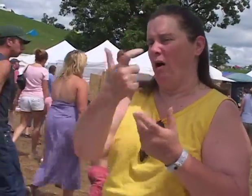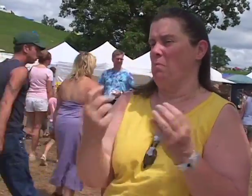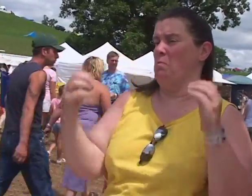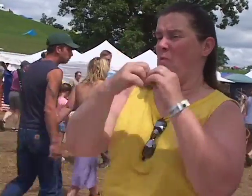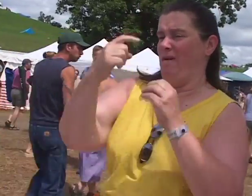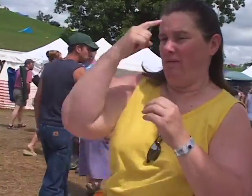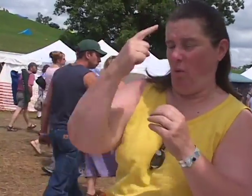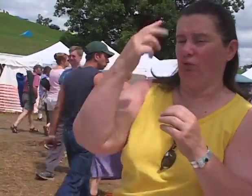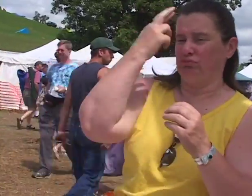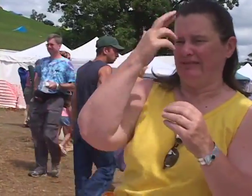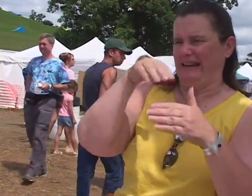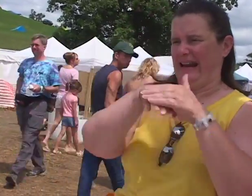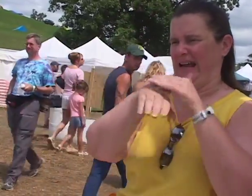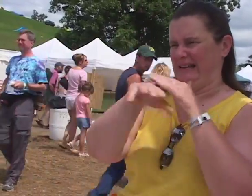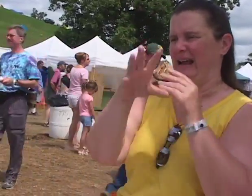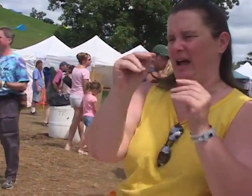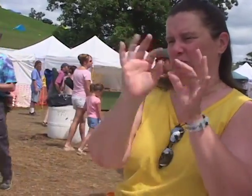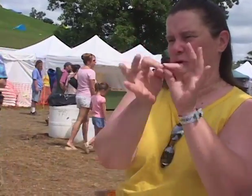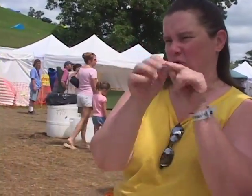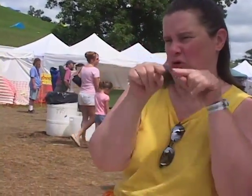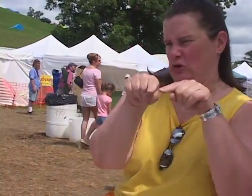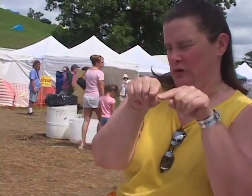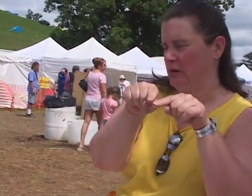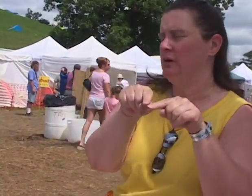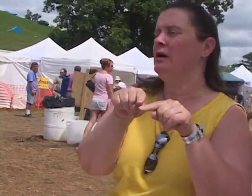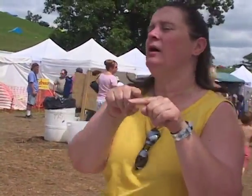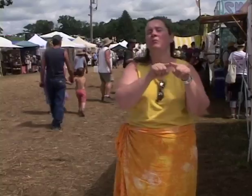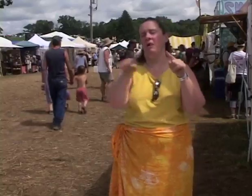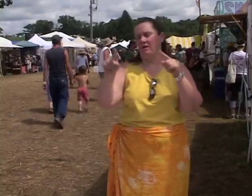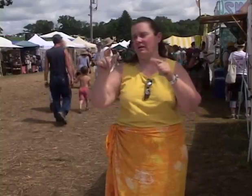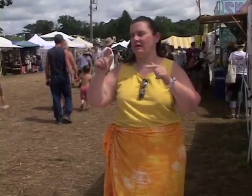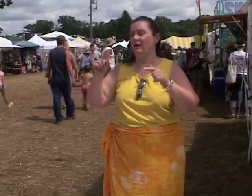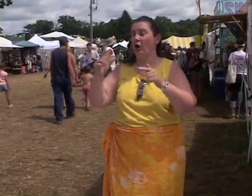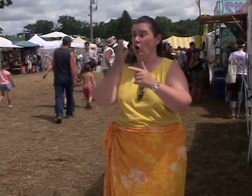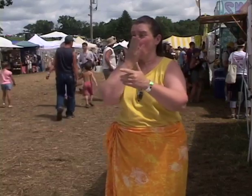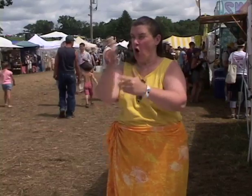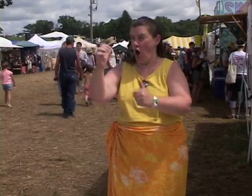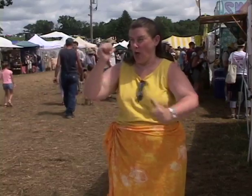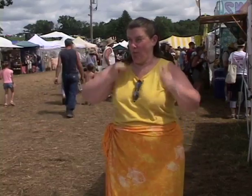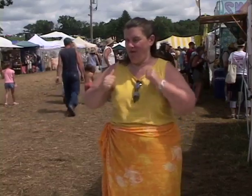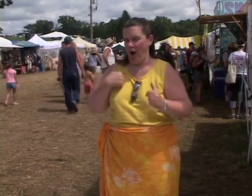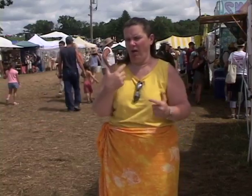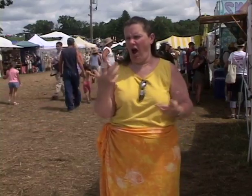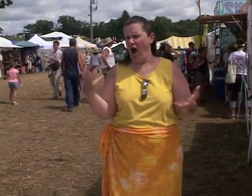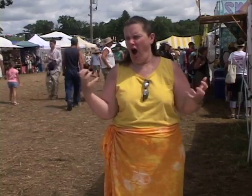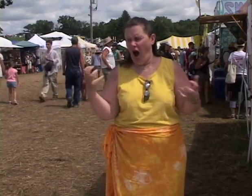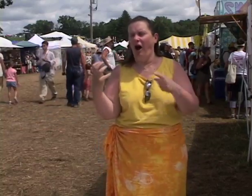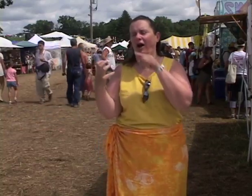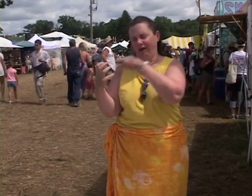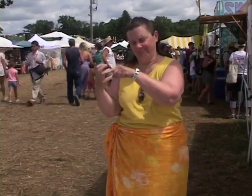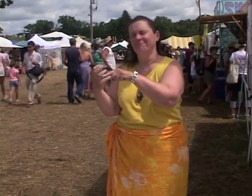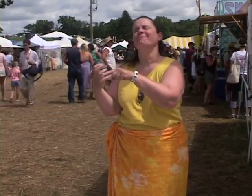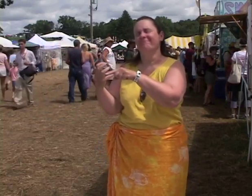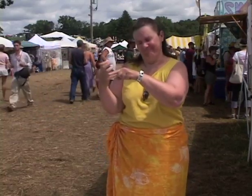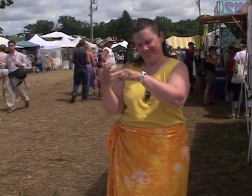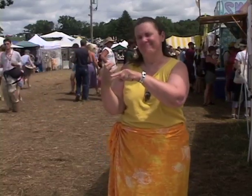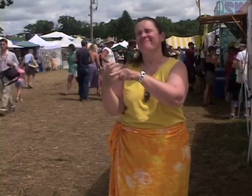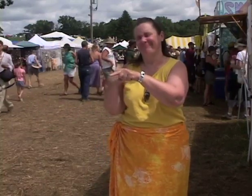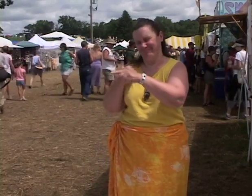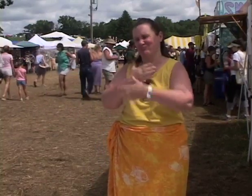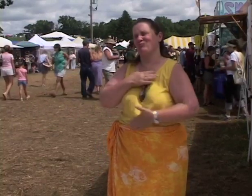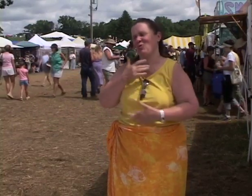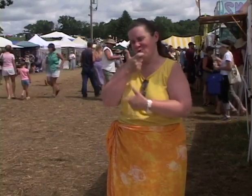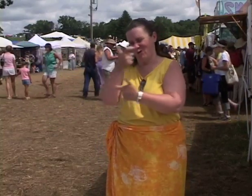songs. So I watch the interpreters for access reasons. However, if a performer is really